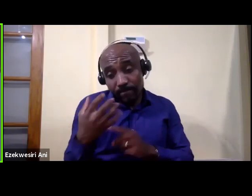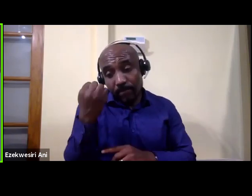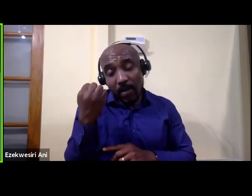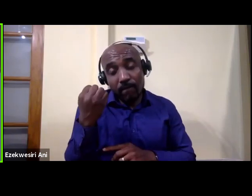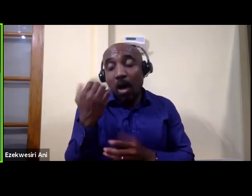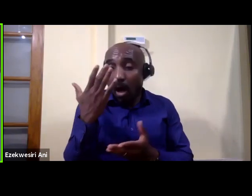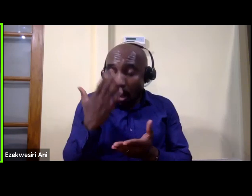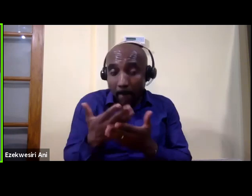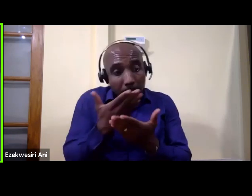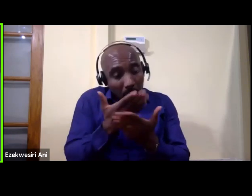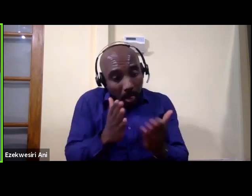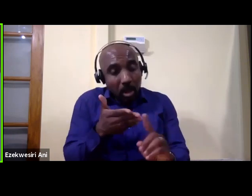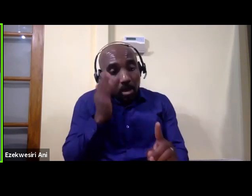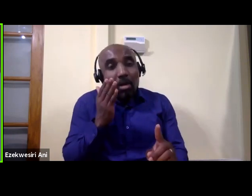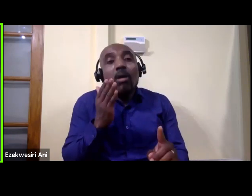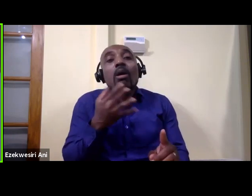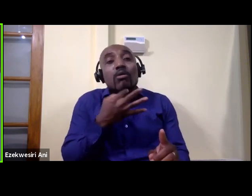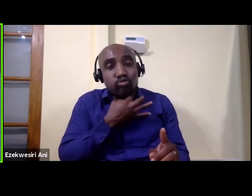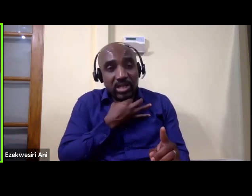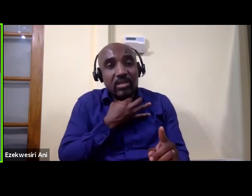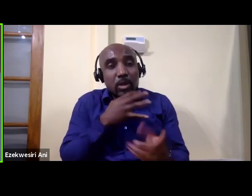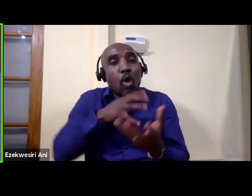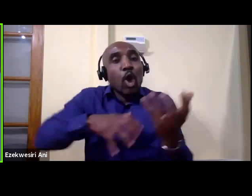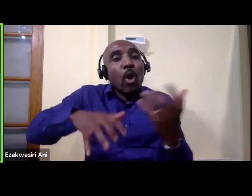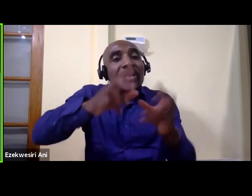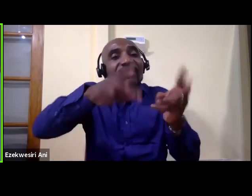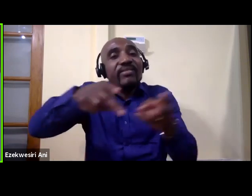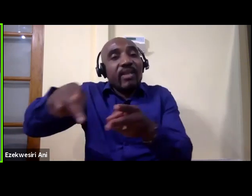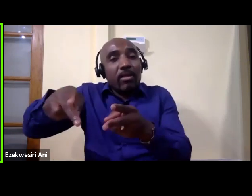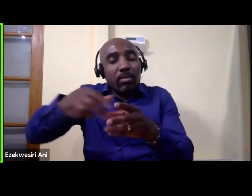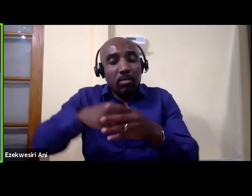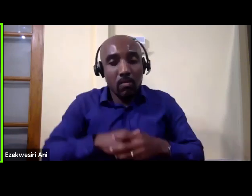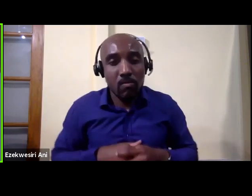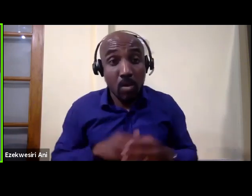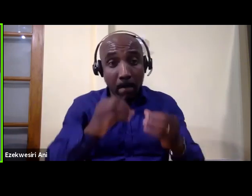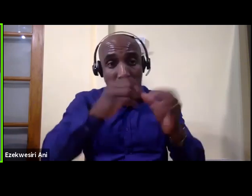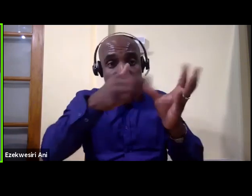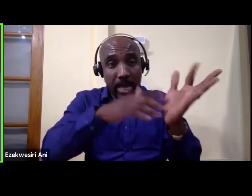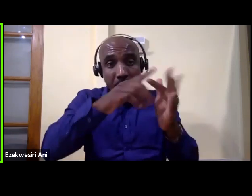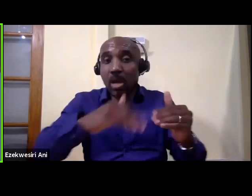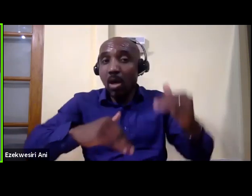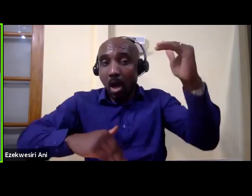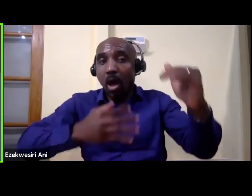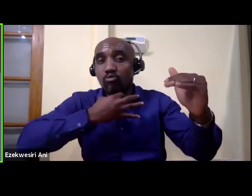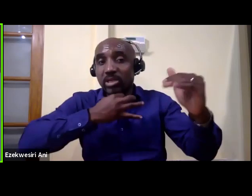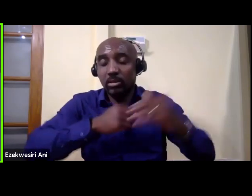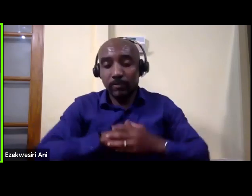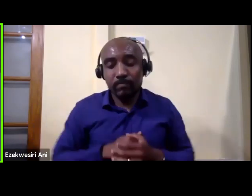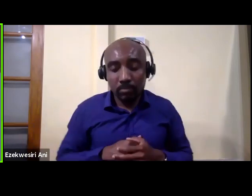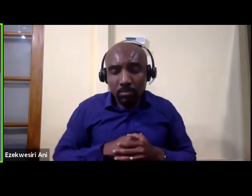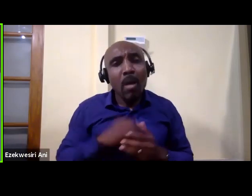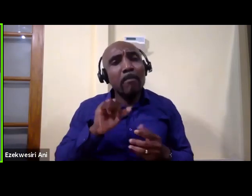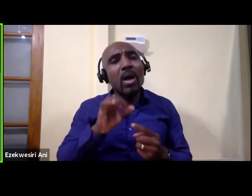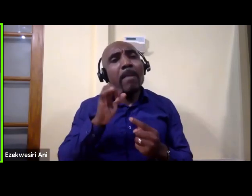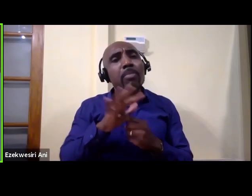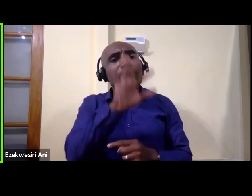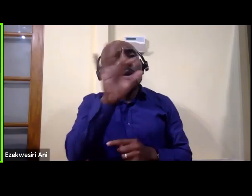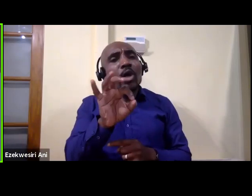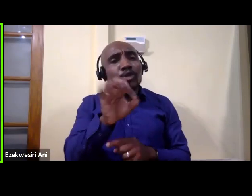risk of complications and death in people from BAME communities. So the questions are, how can we protect